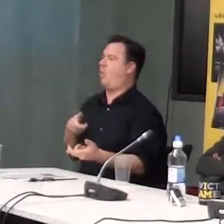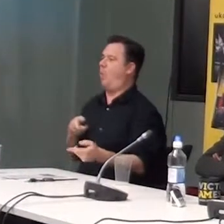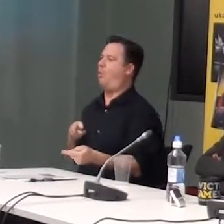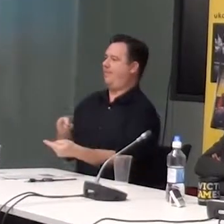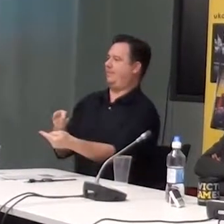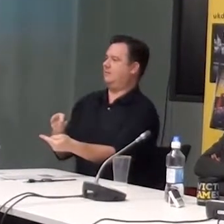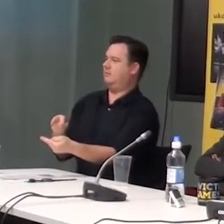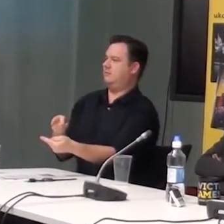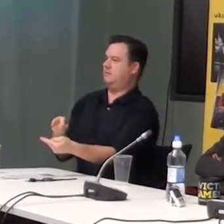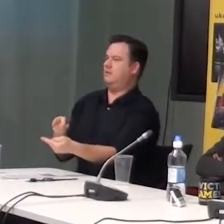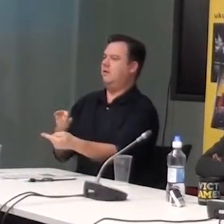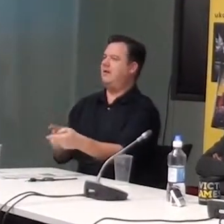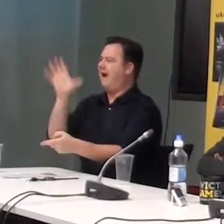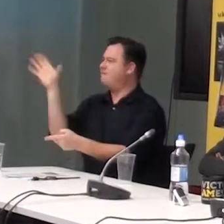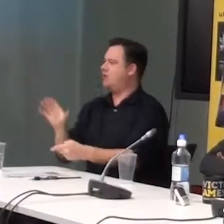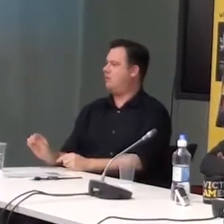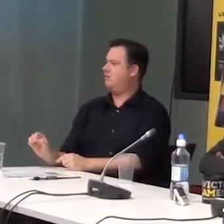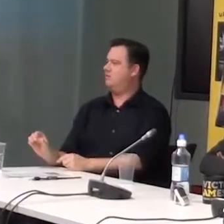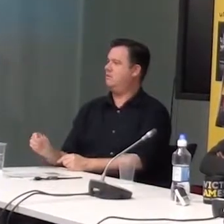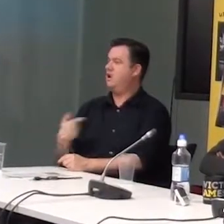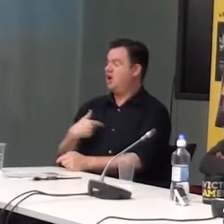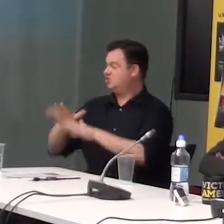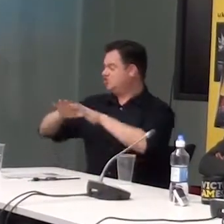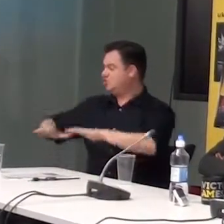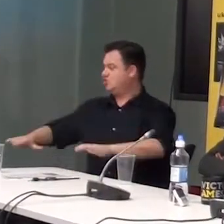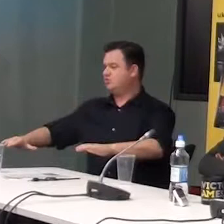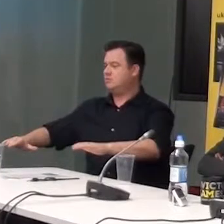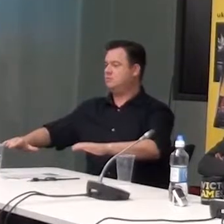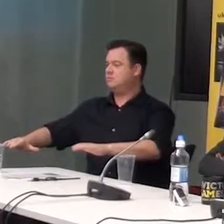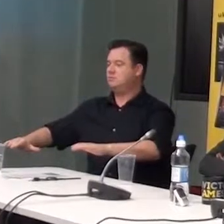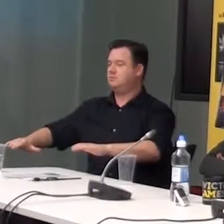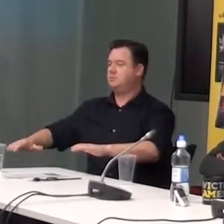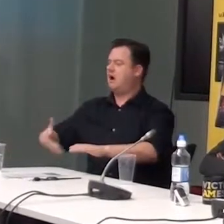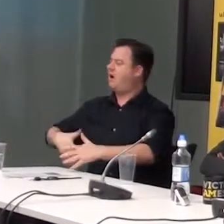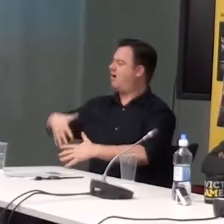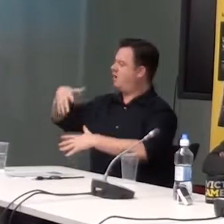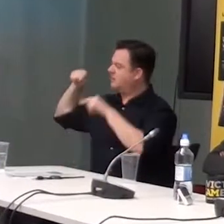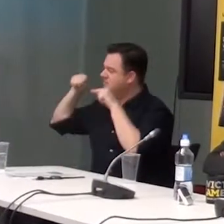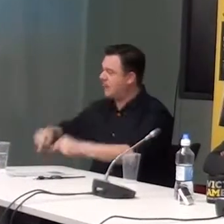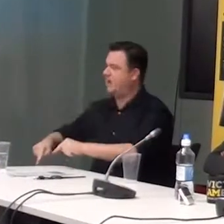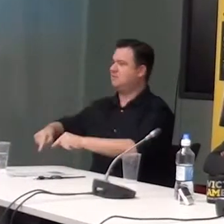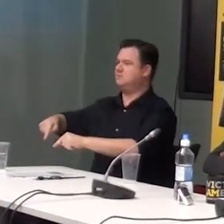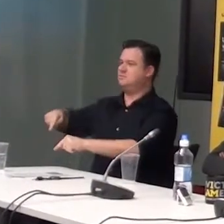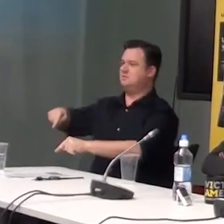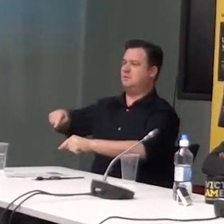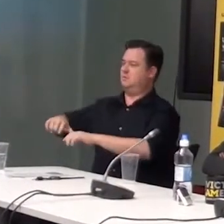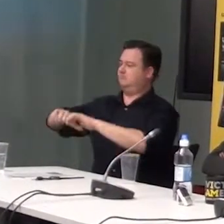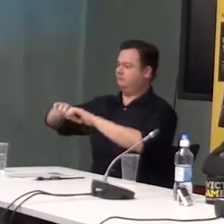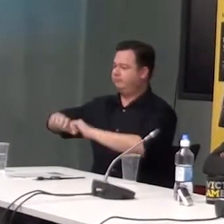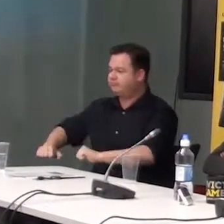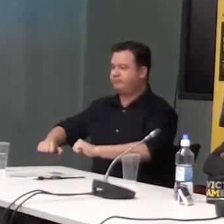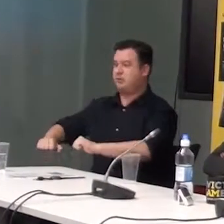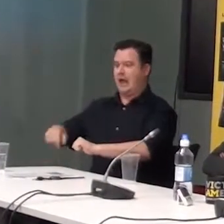of the wars across Africa. The children are maimed and attacked, and this is a